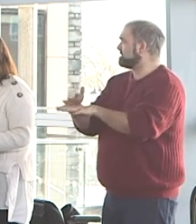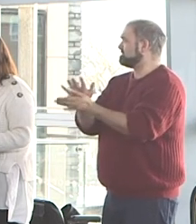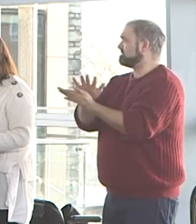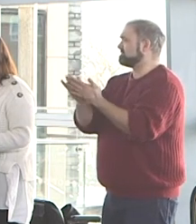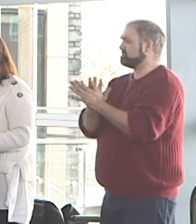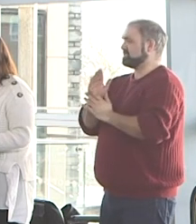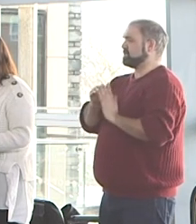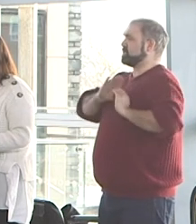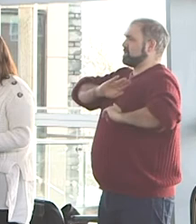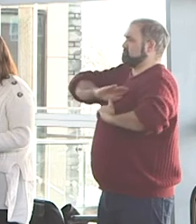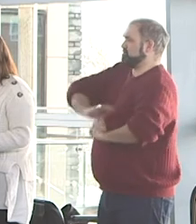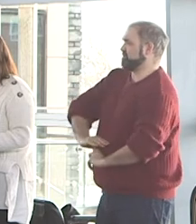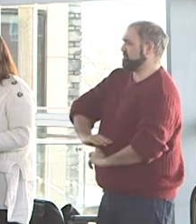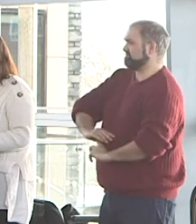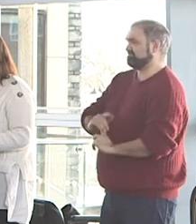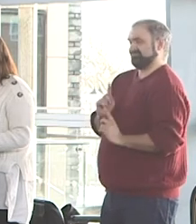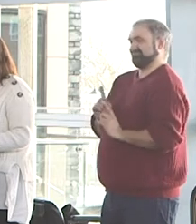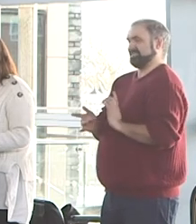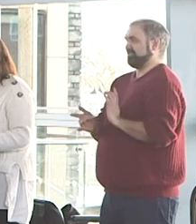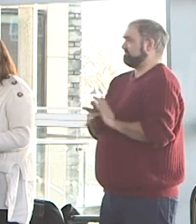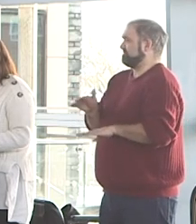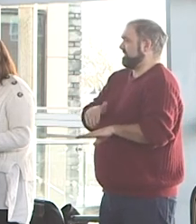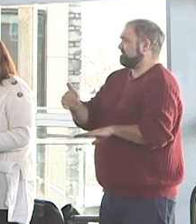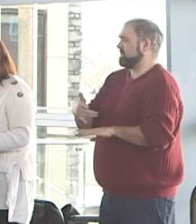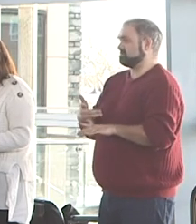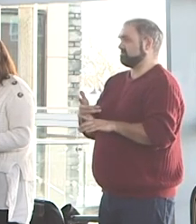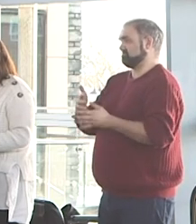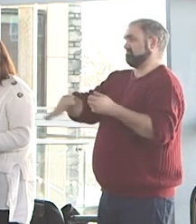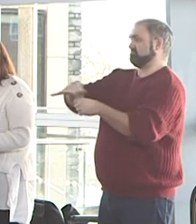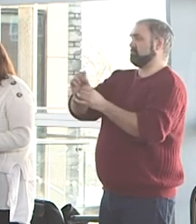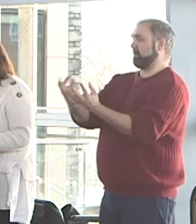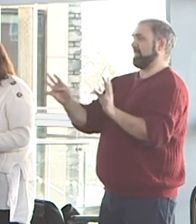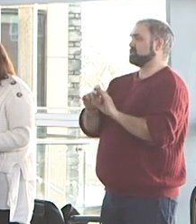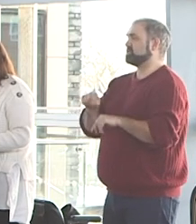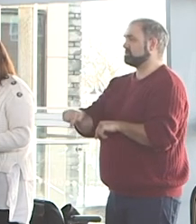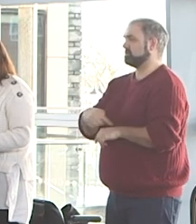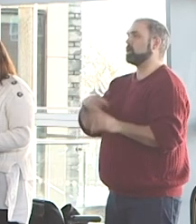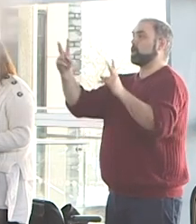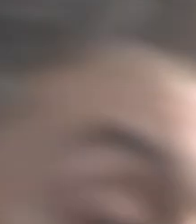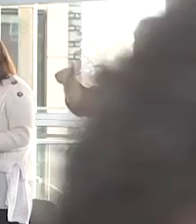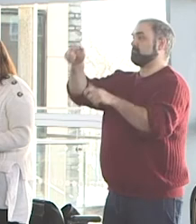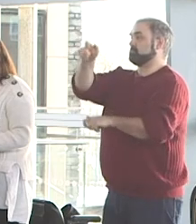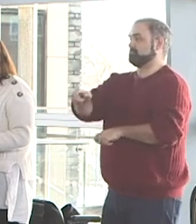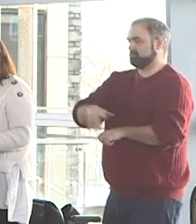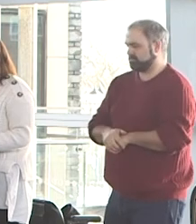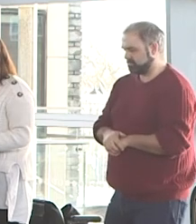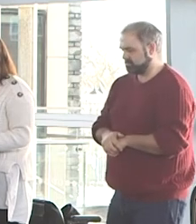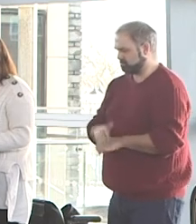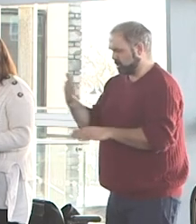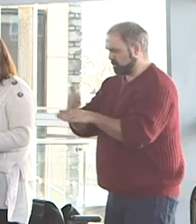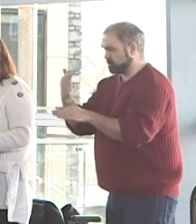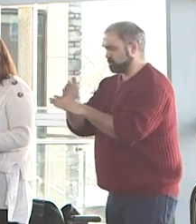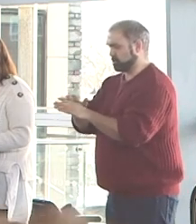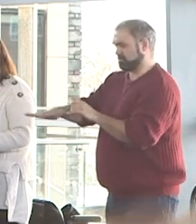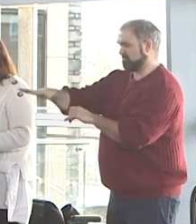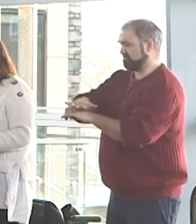low sociocultural integration, especially in BAME populations. I quote, the job market is